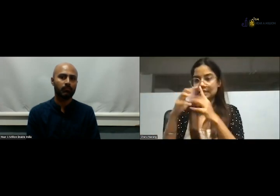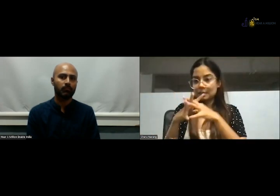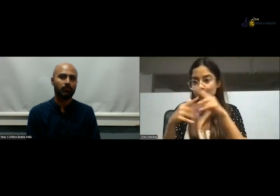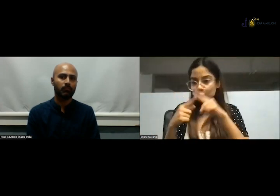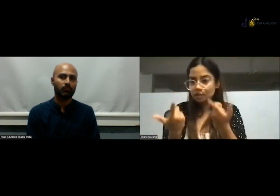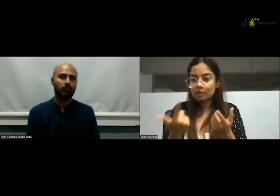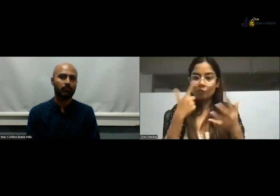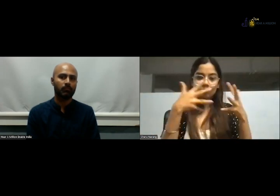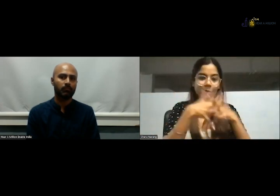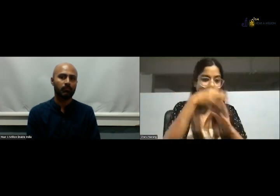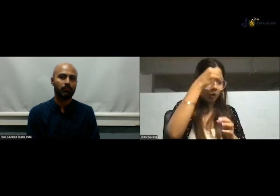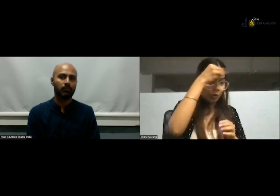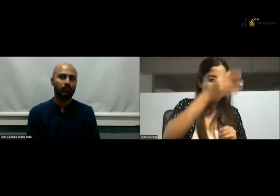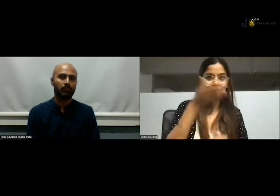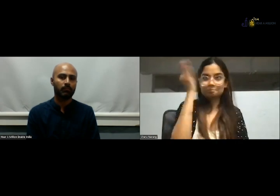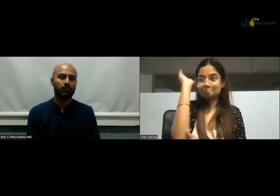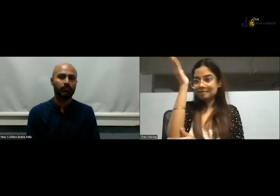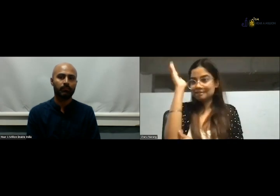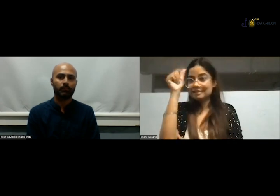will never forget her.